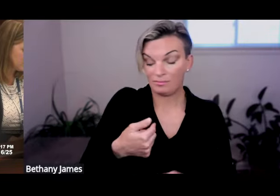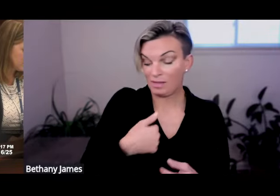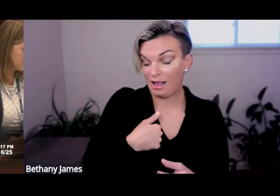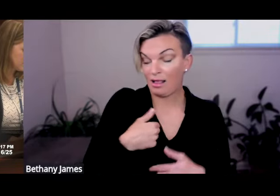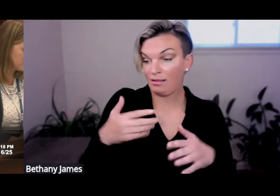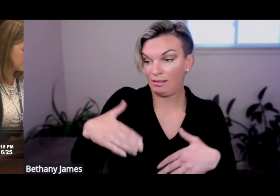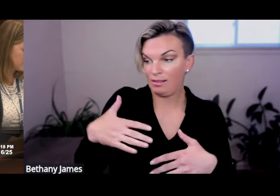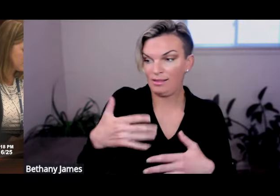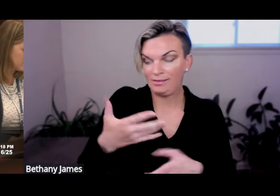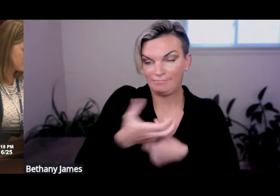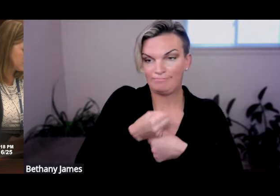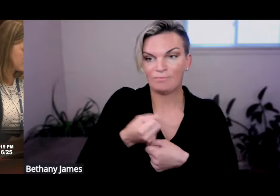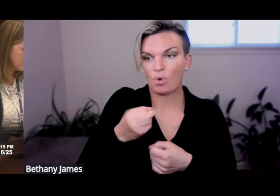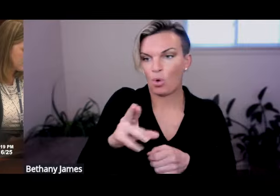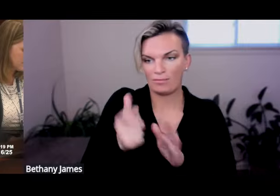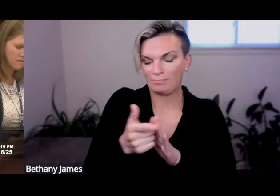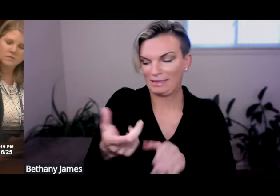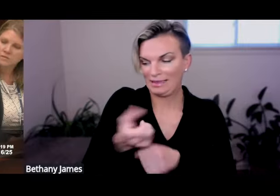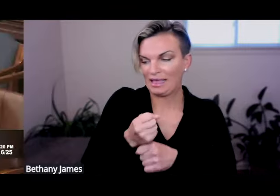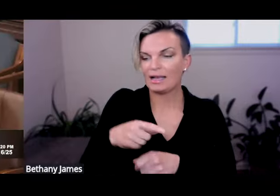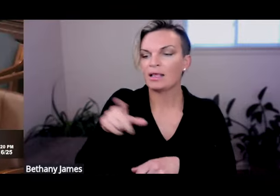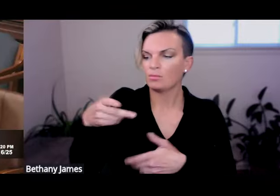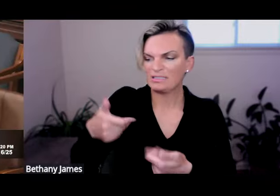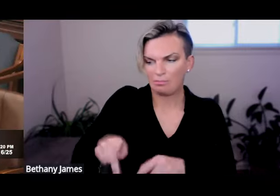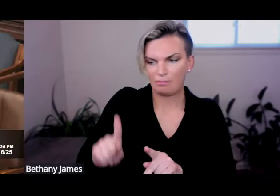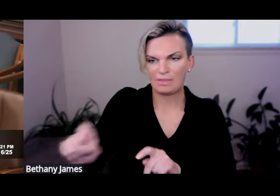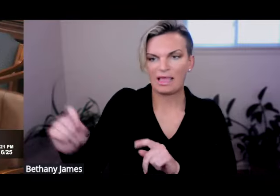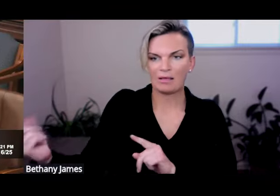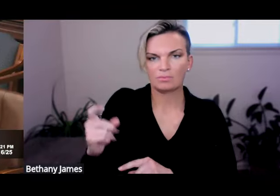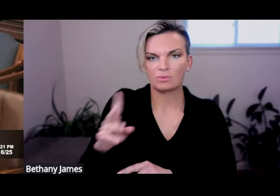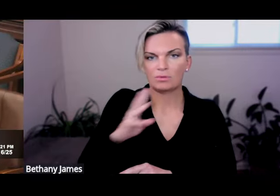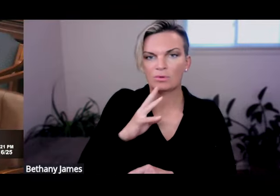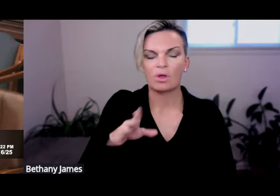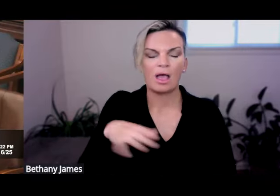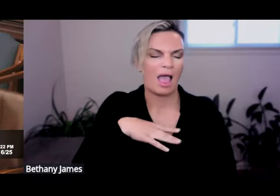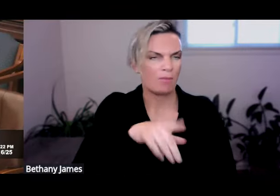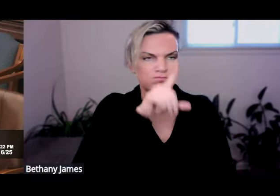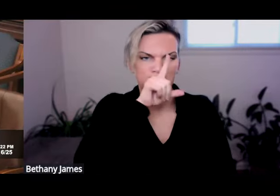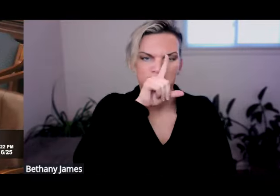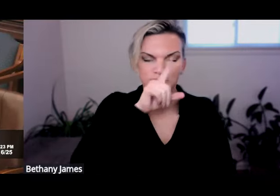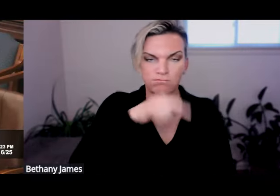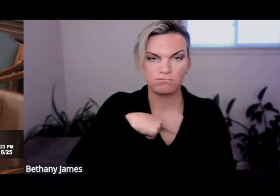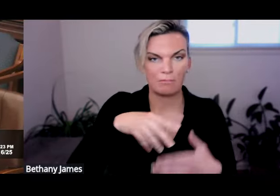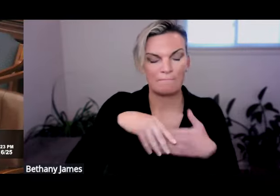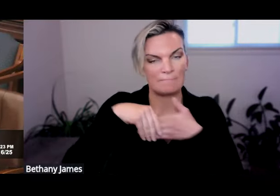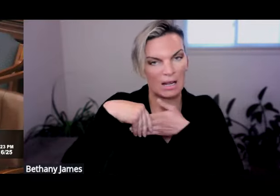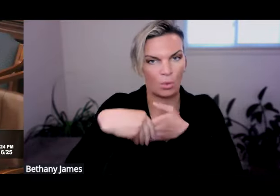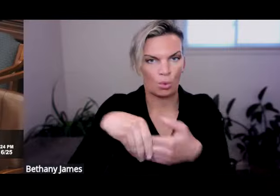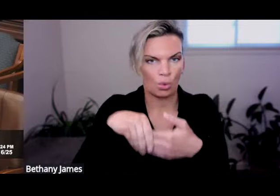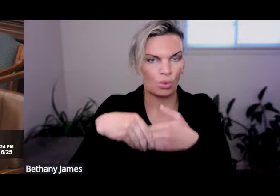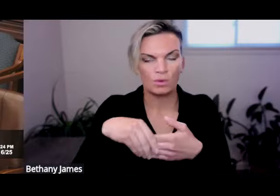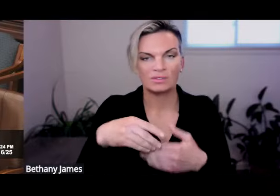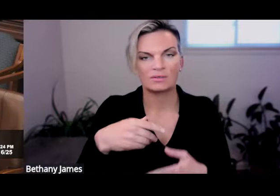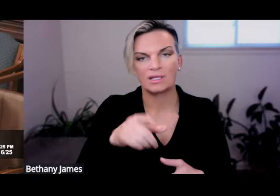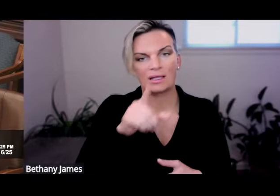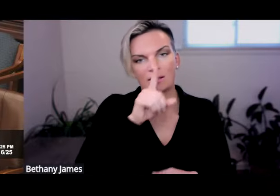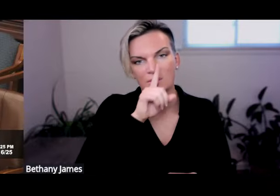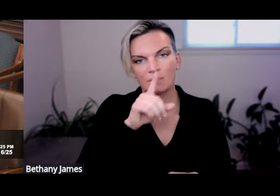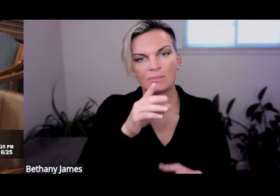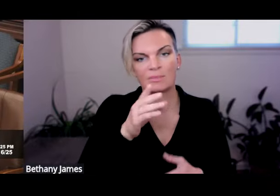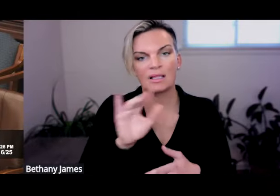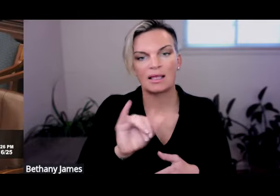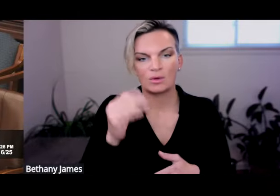on and speak. And I'm not suggesting Yeah. that we would bend the rules on something like, for example, what we went through with the judge where the signatures kept coming in.